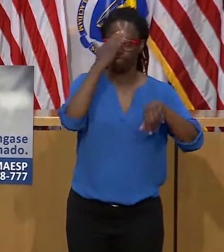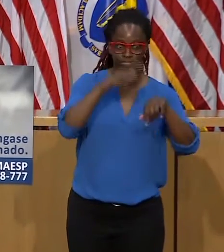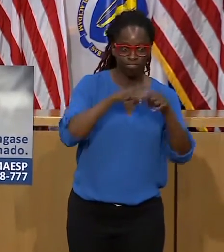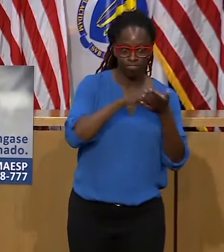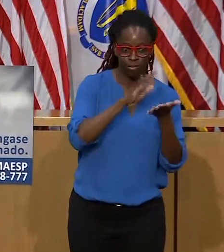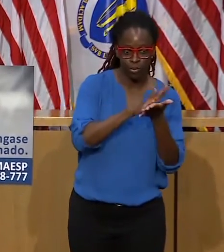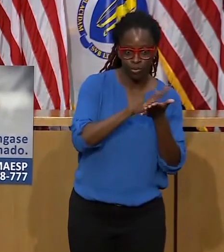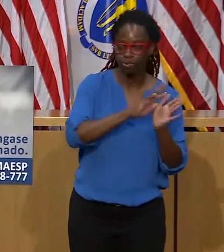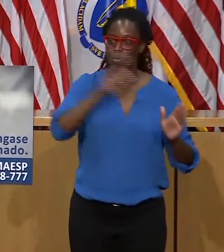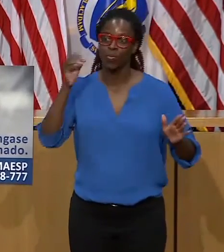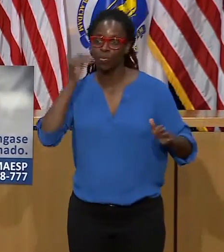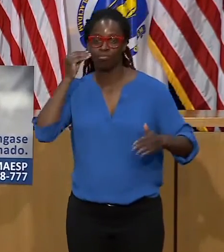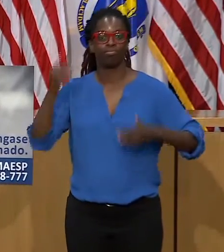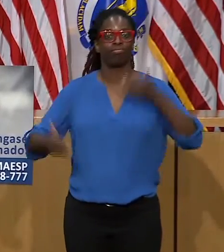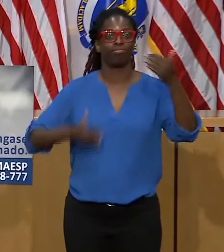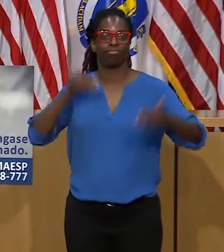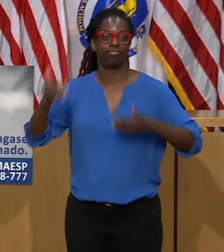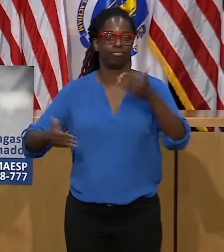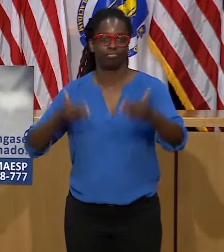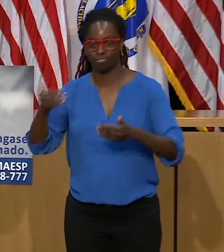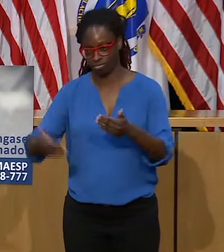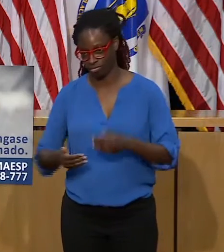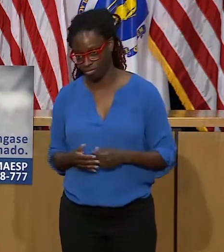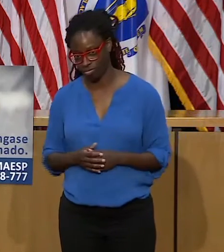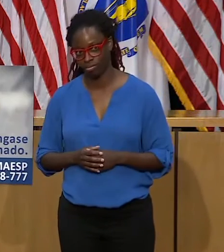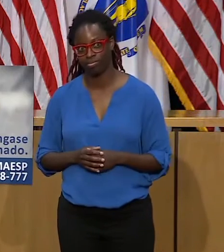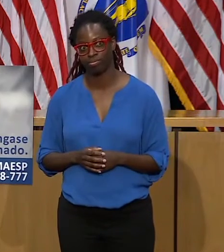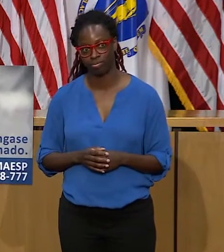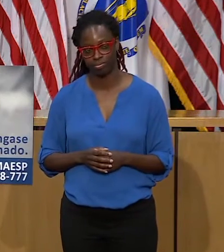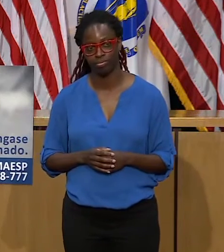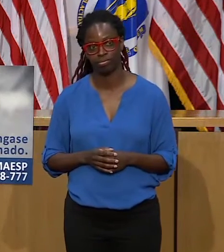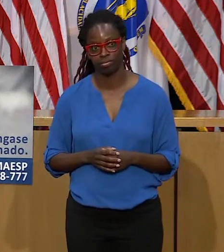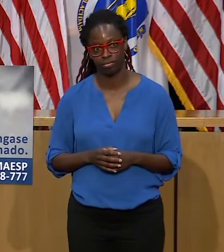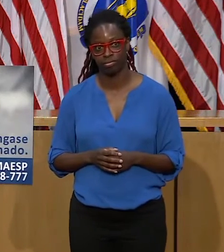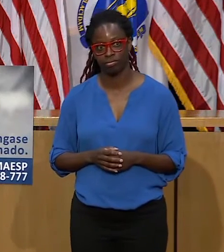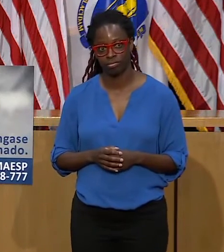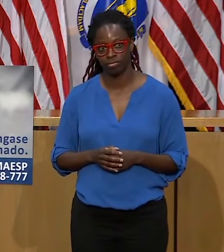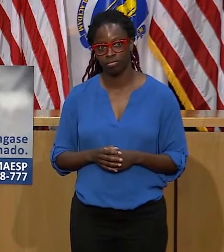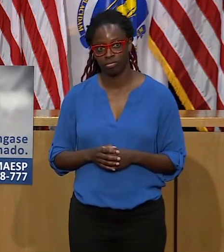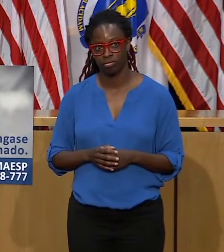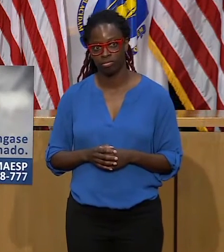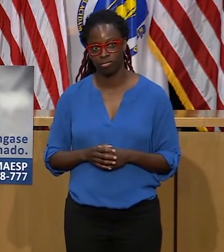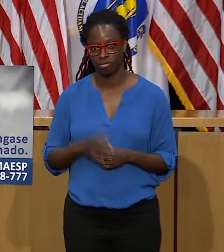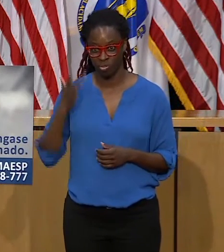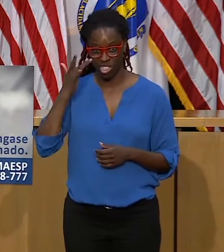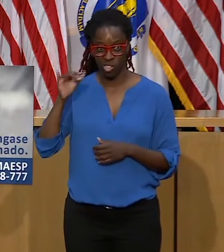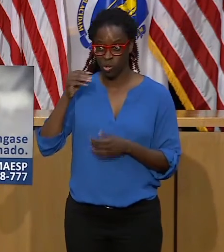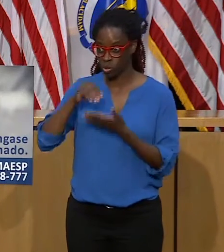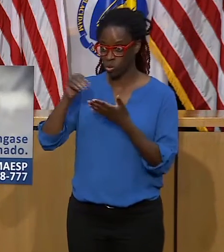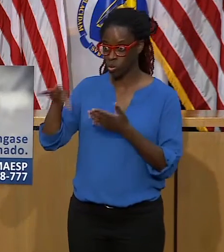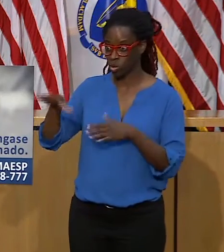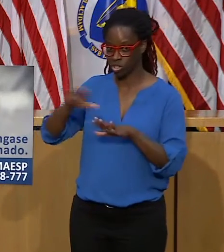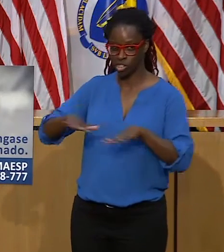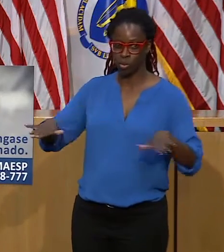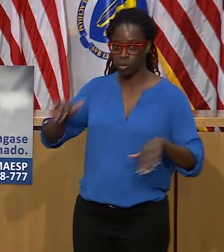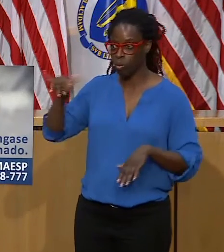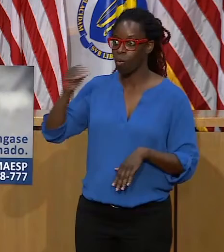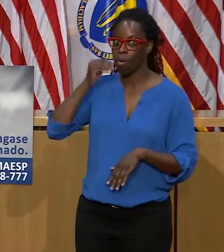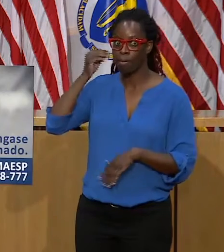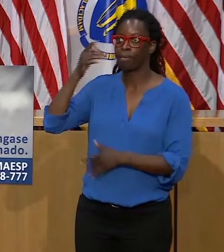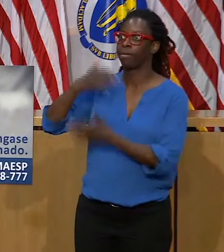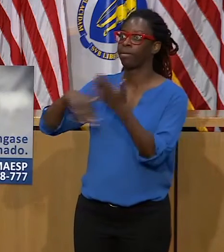am. Children need to get their life back, and parents too. They need to